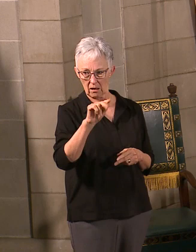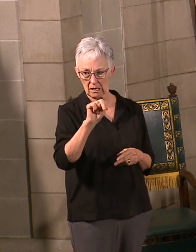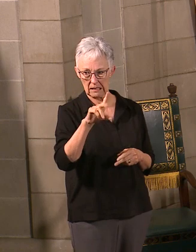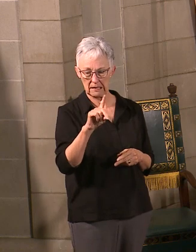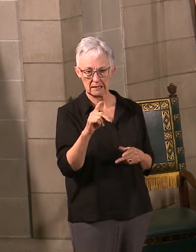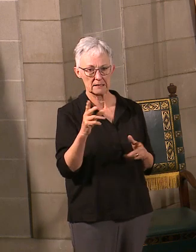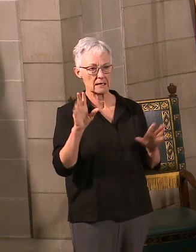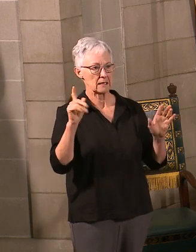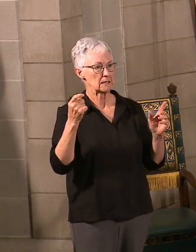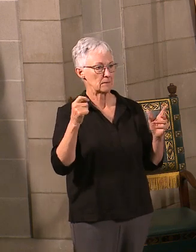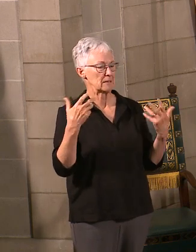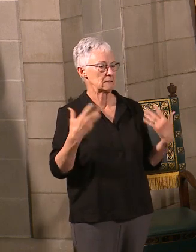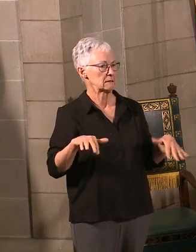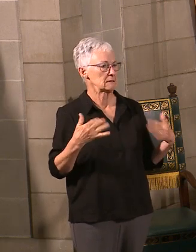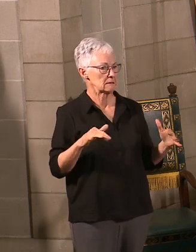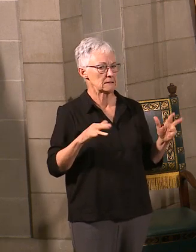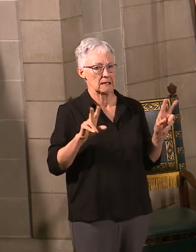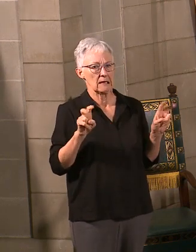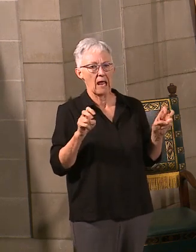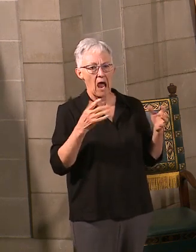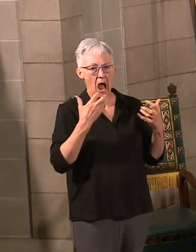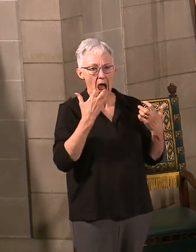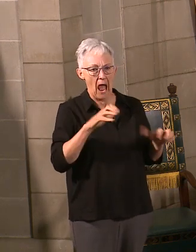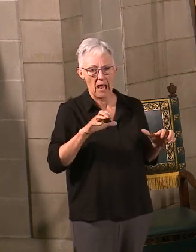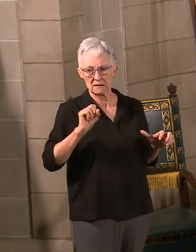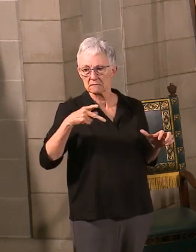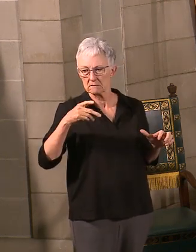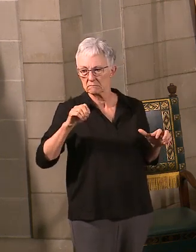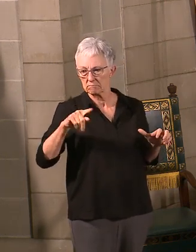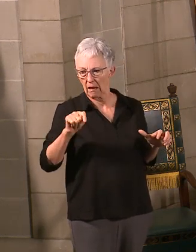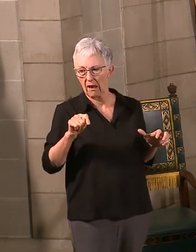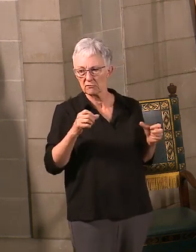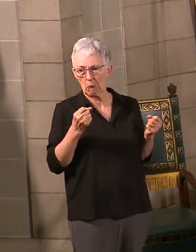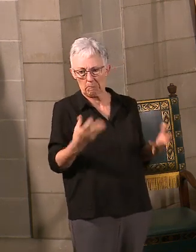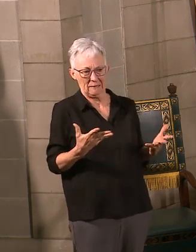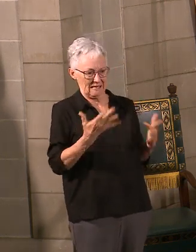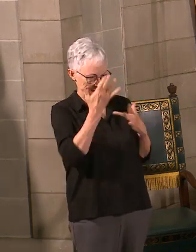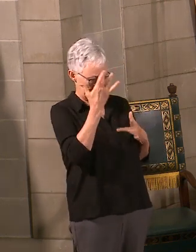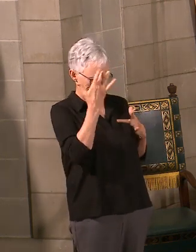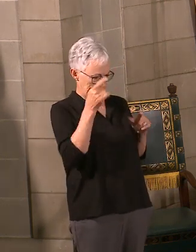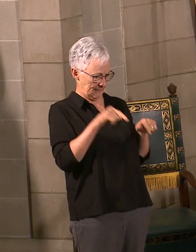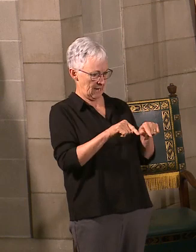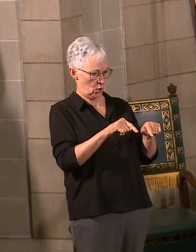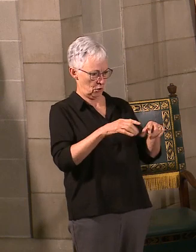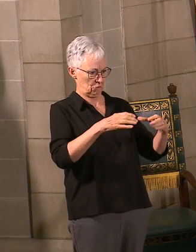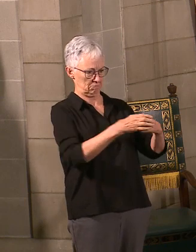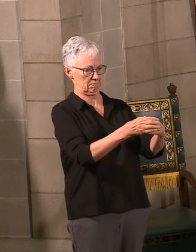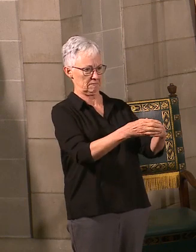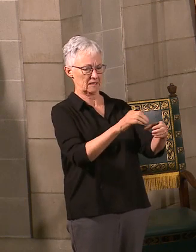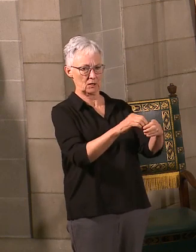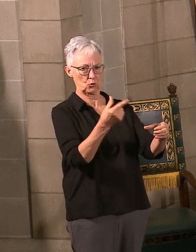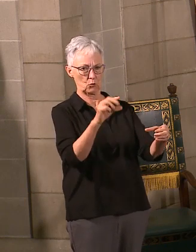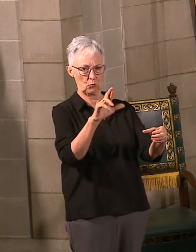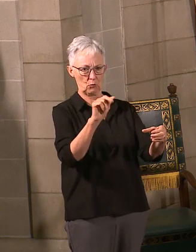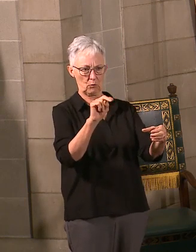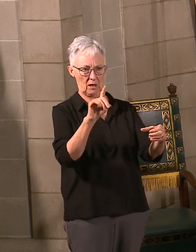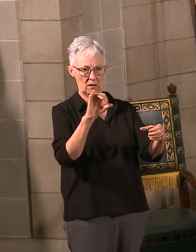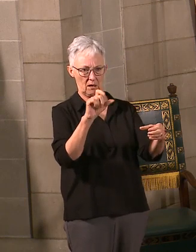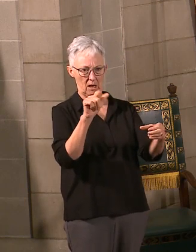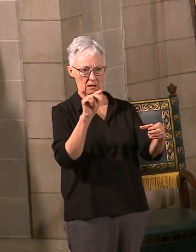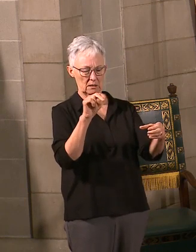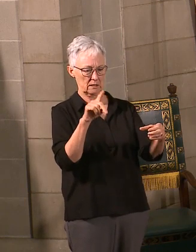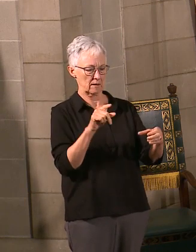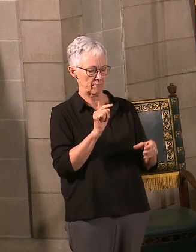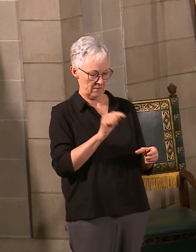that hospital, at least on a daily basis, sometimes twice daily basis. And even though they are working extremely hard, they